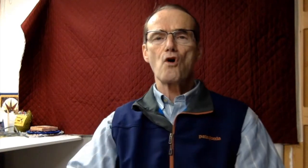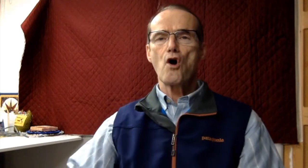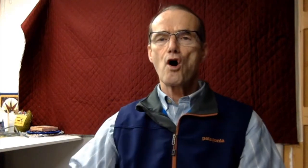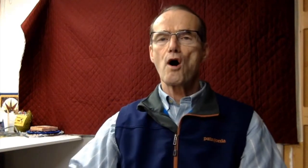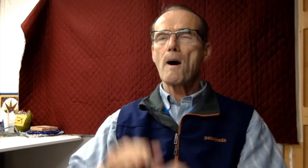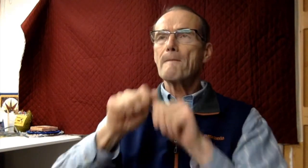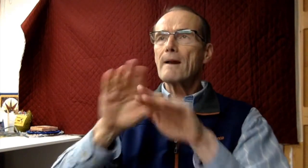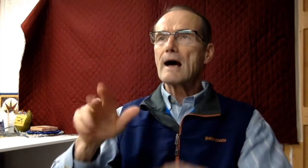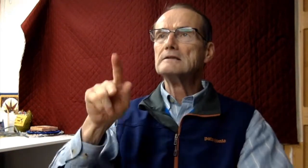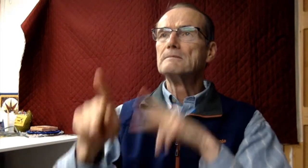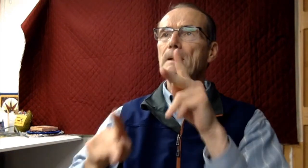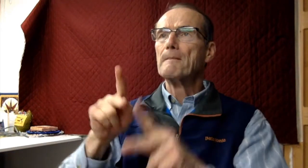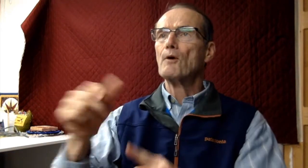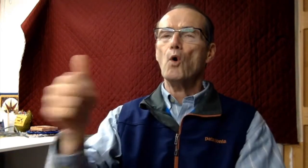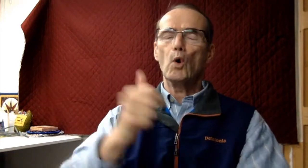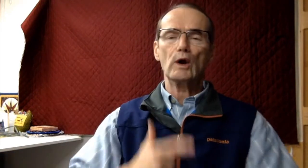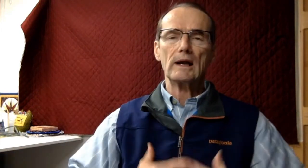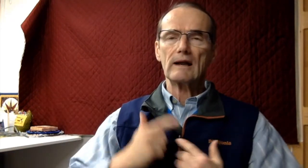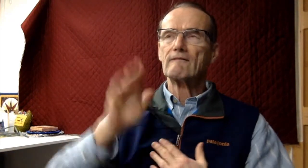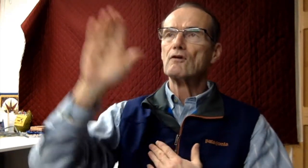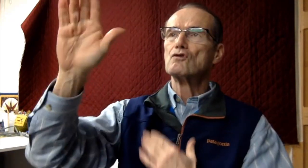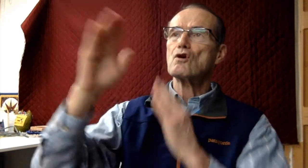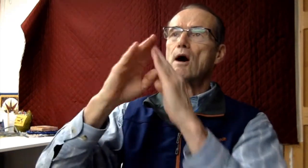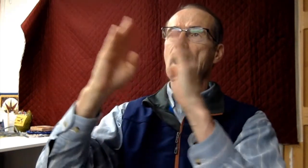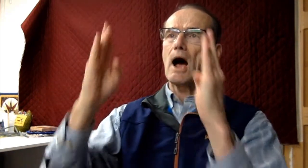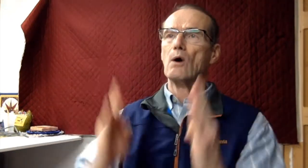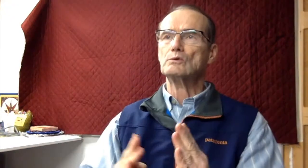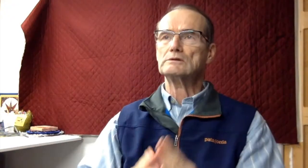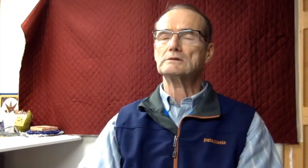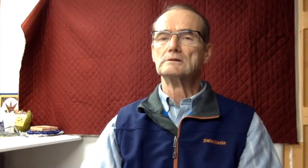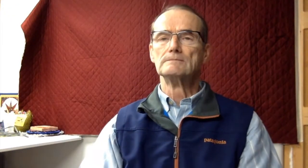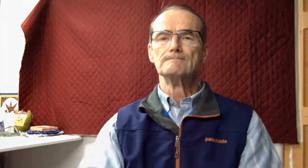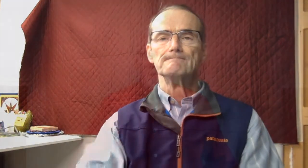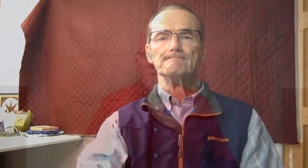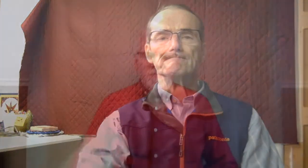Blessed are they who dwell in your house, O Lord.